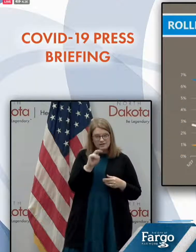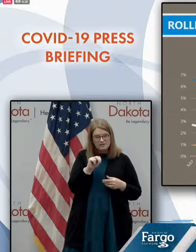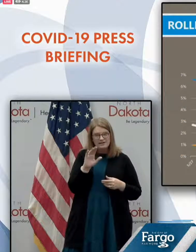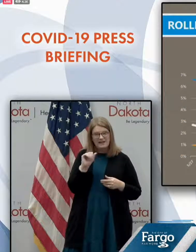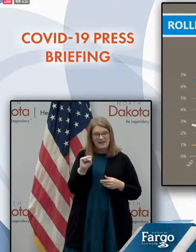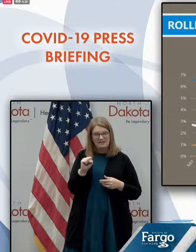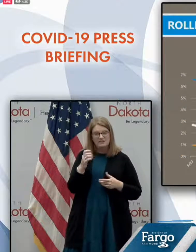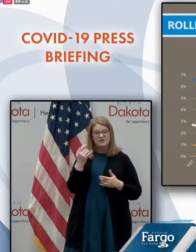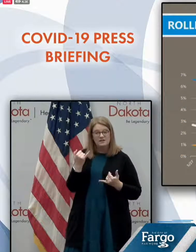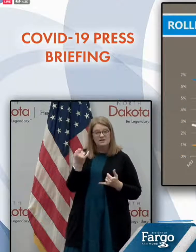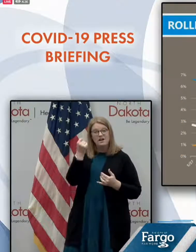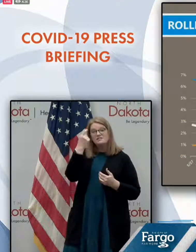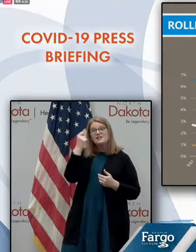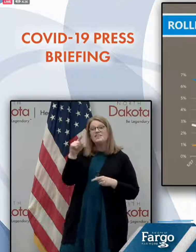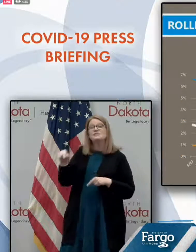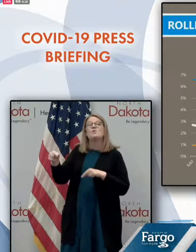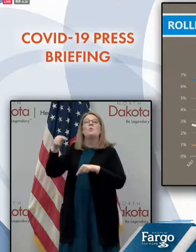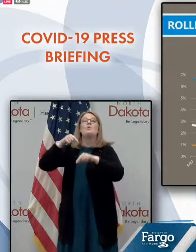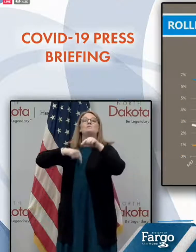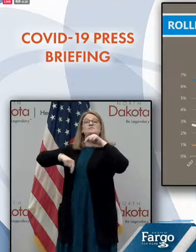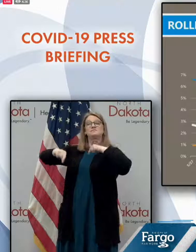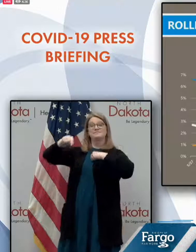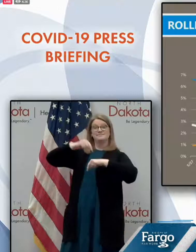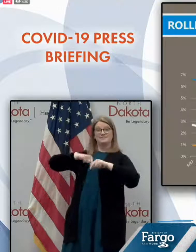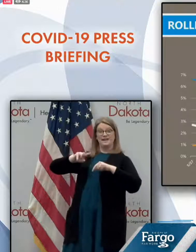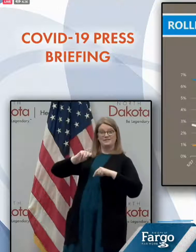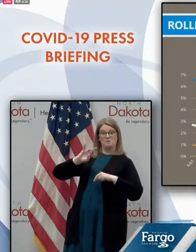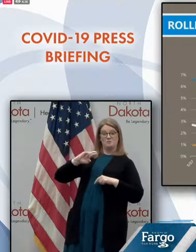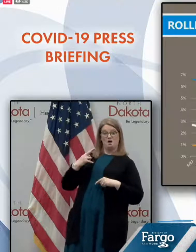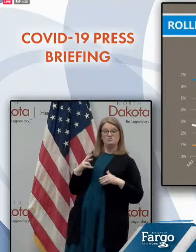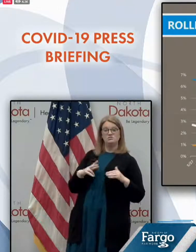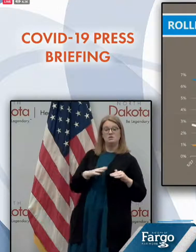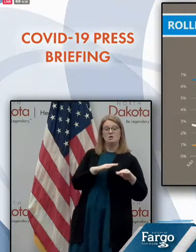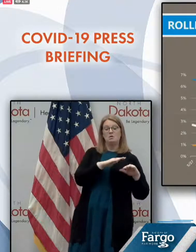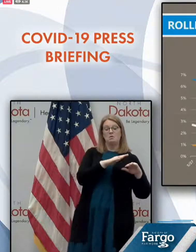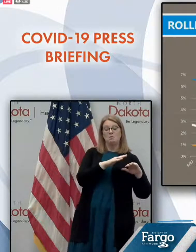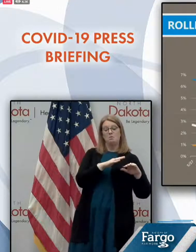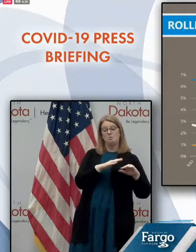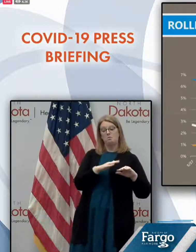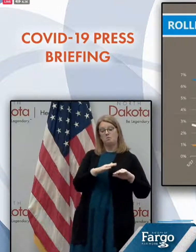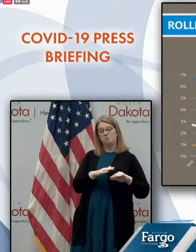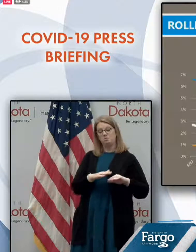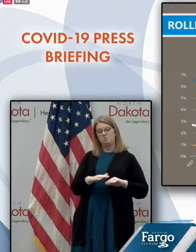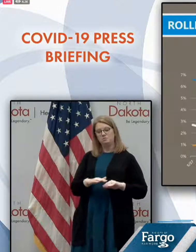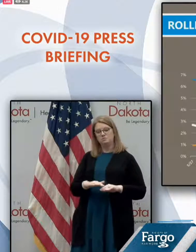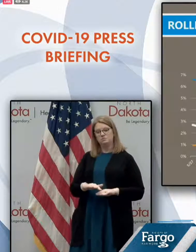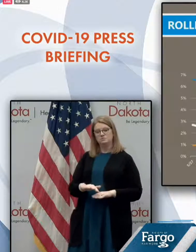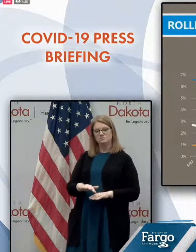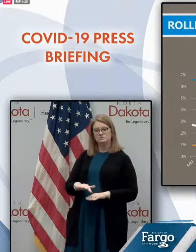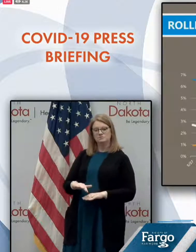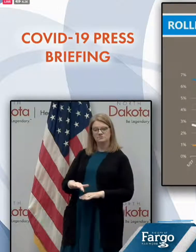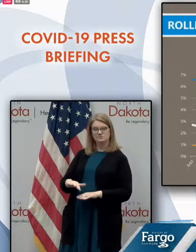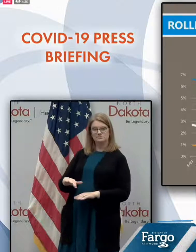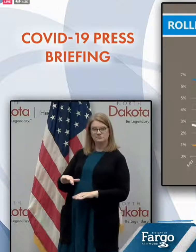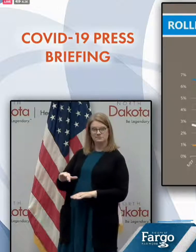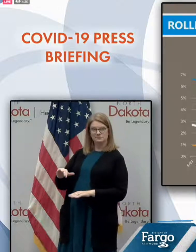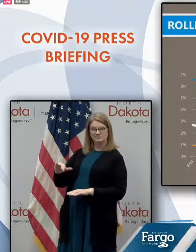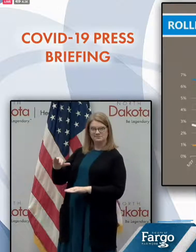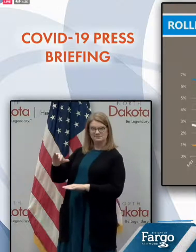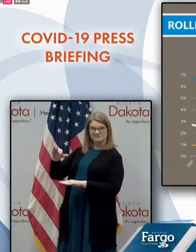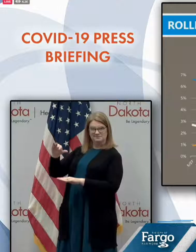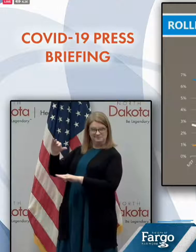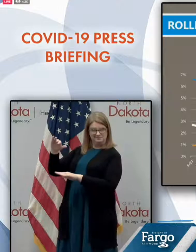very beginning of the pandemic where we had great trend lines where things were dropping, and then we've been slowly but steadily going in the